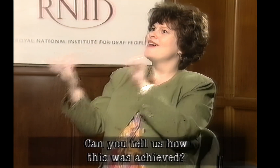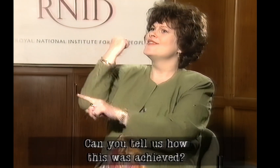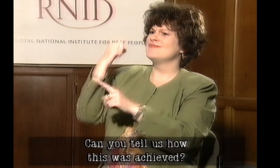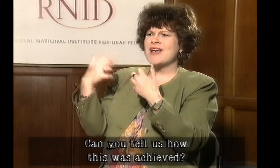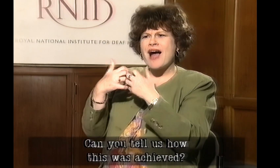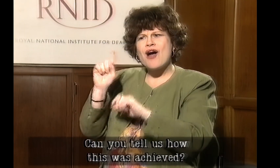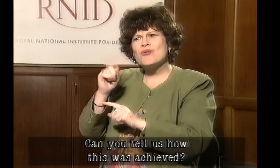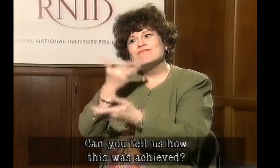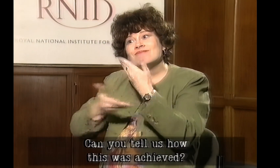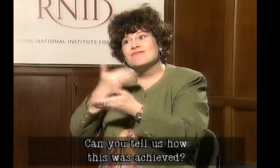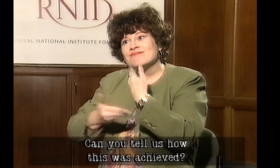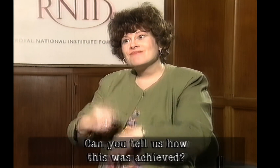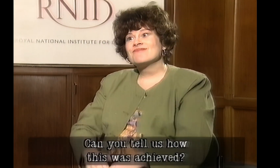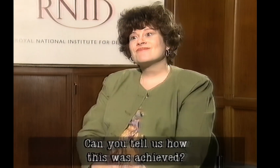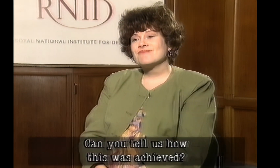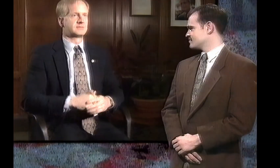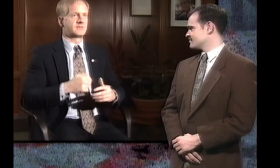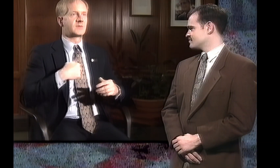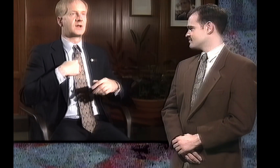Can you tell us how this was achieved?